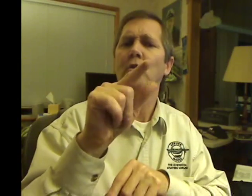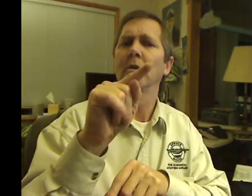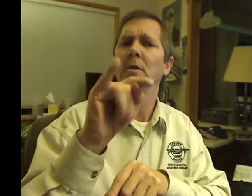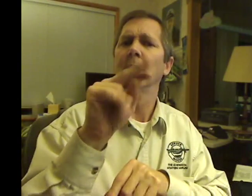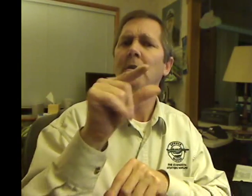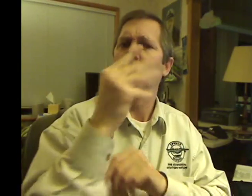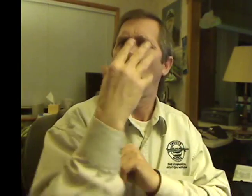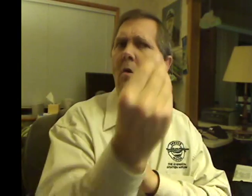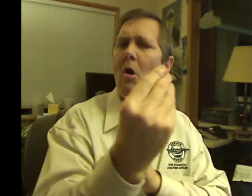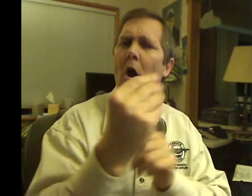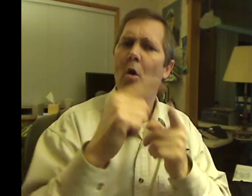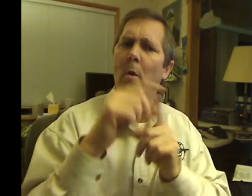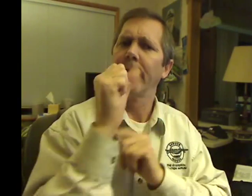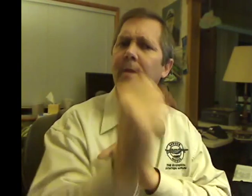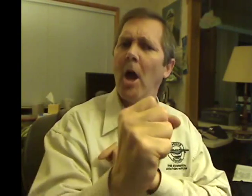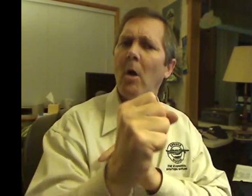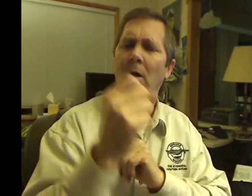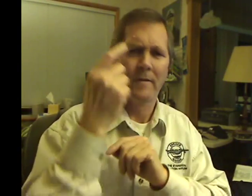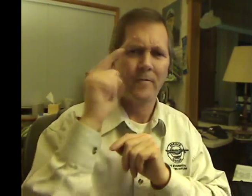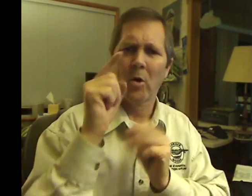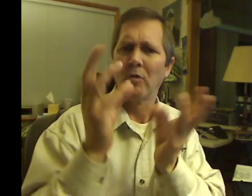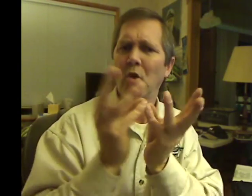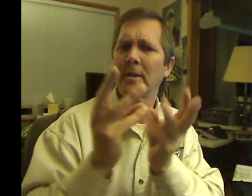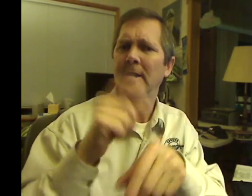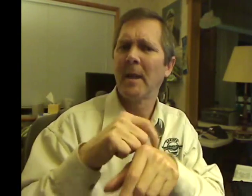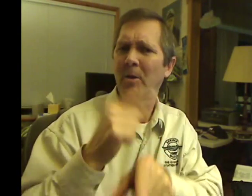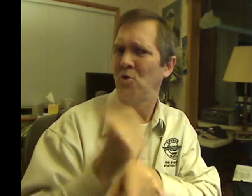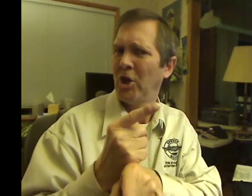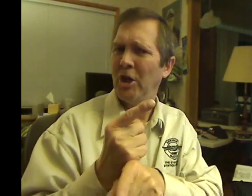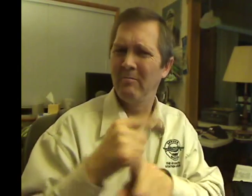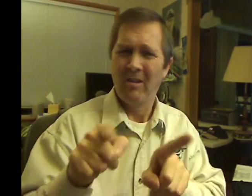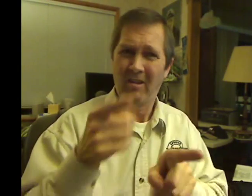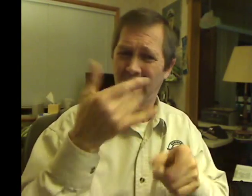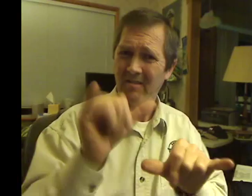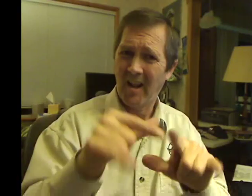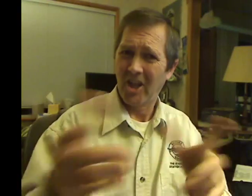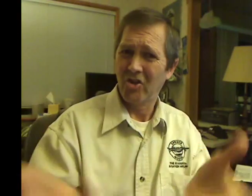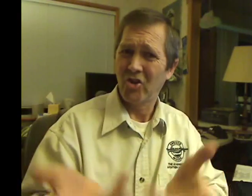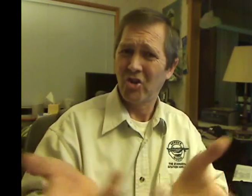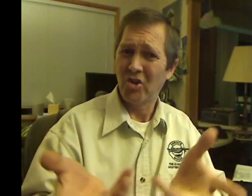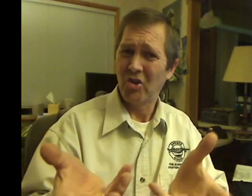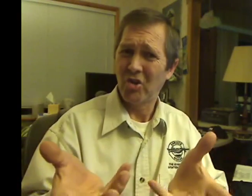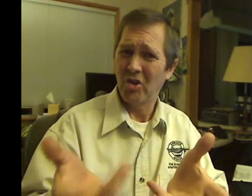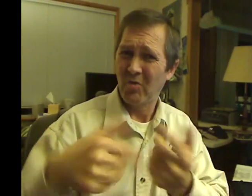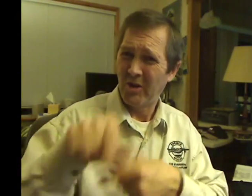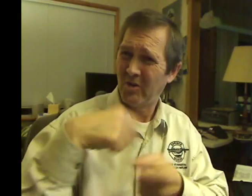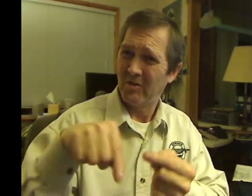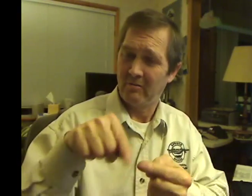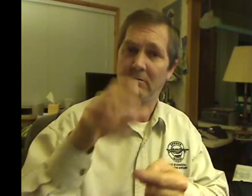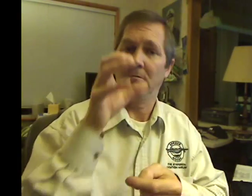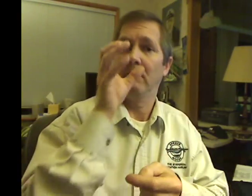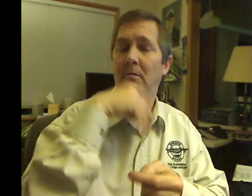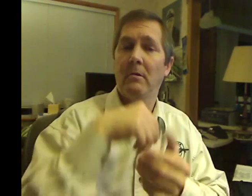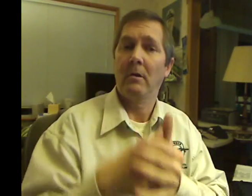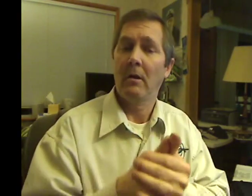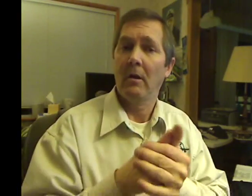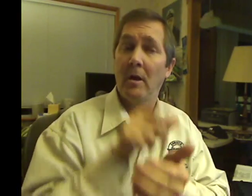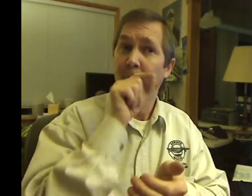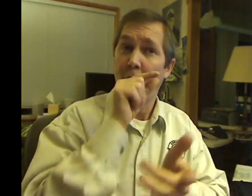Protesters in the Taiwanese capital, Taipei, rallying for a fallen president. Some younger, others older, all